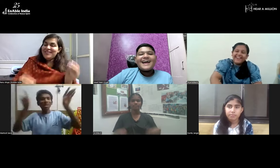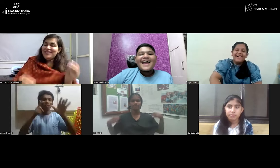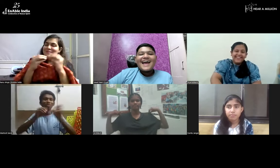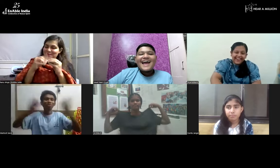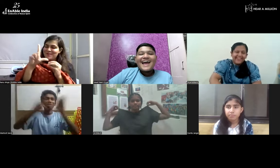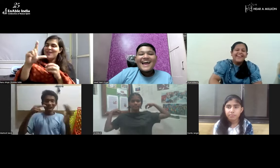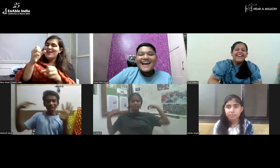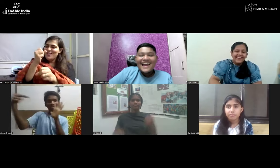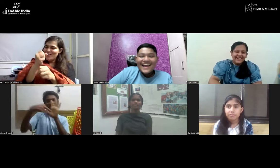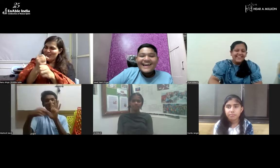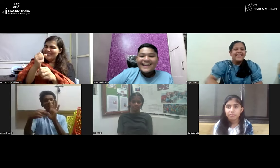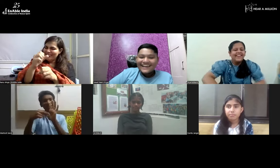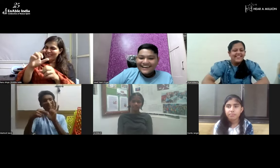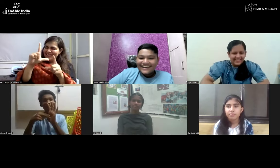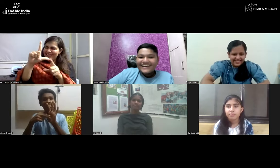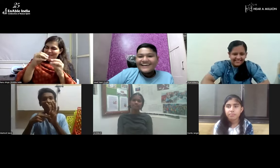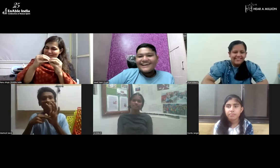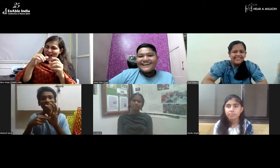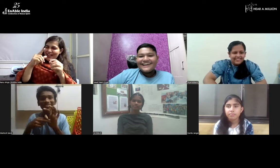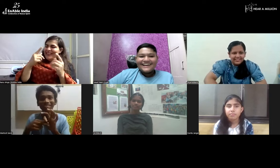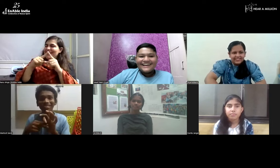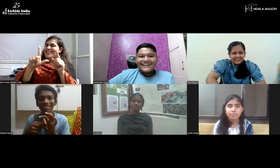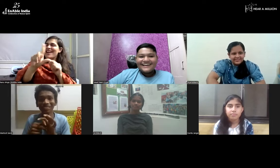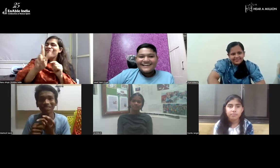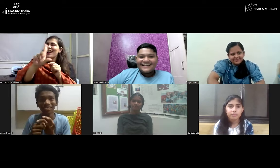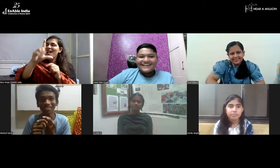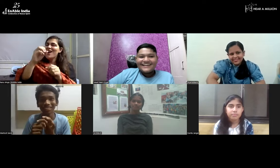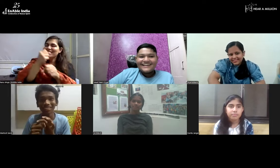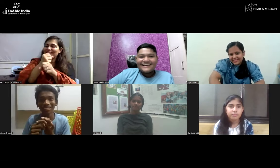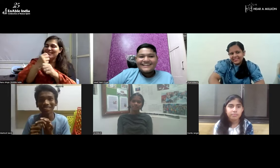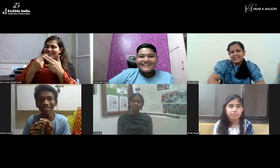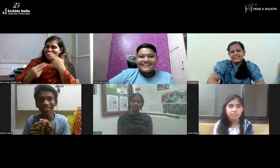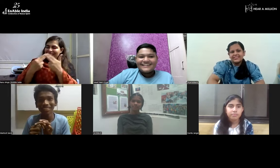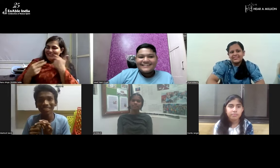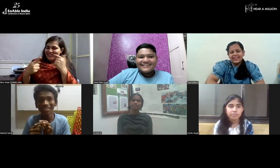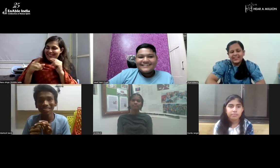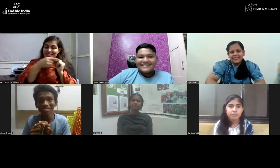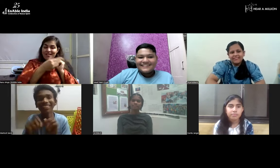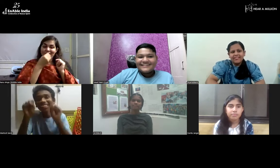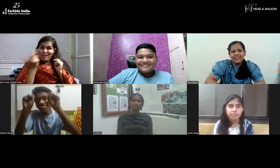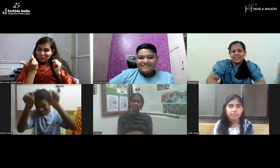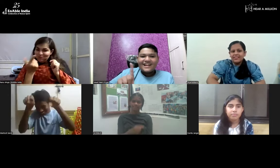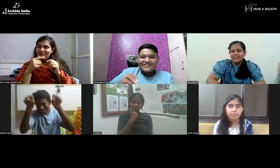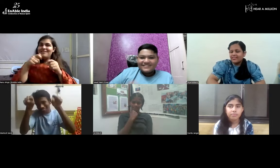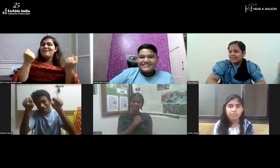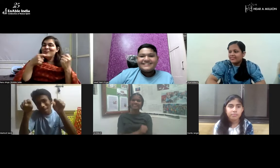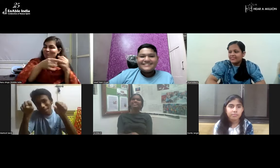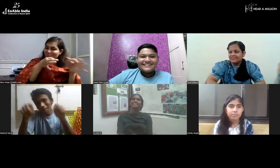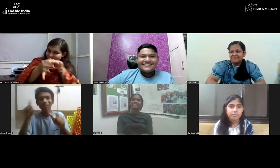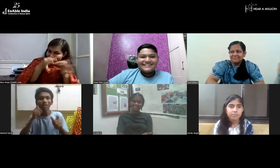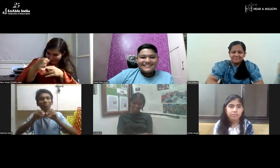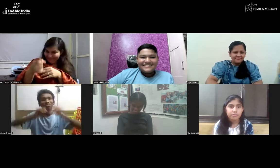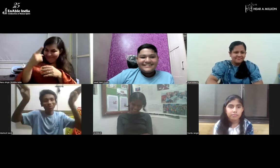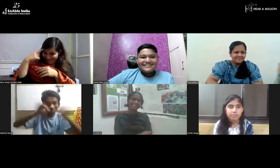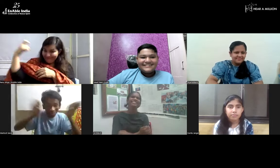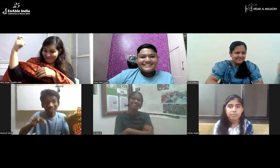Let it all out. So that spoils your learning also. So build that resilience. Fight those thoughts. Ask your teacher